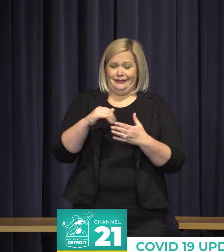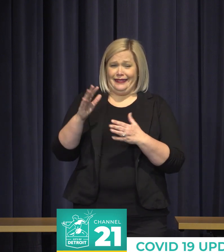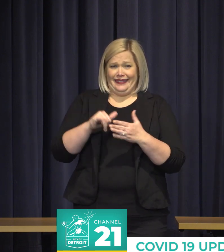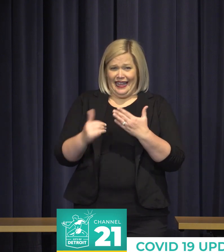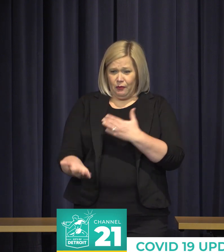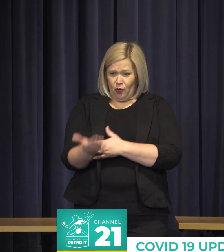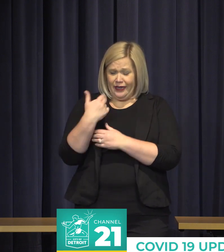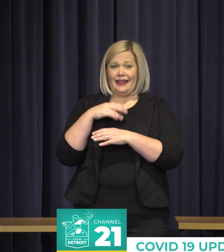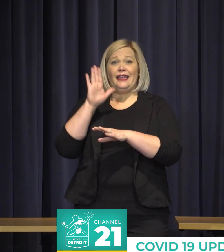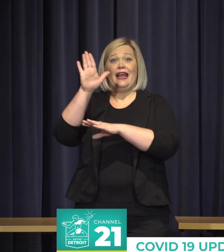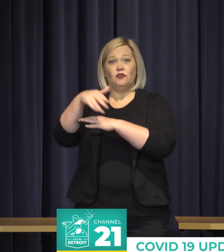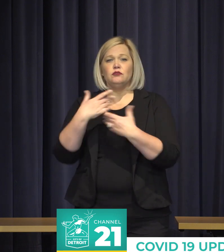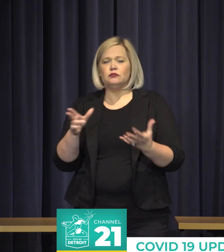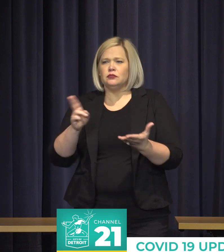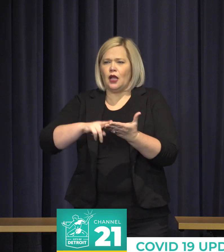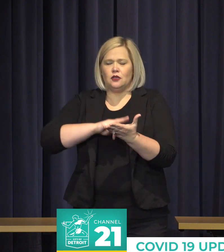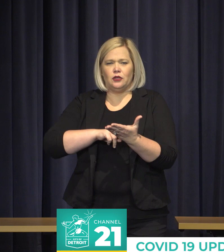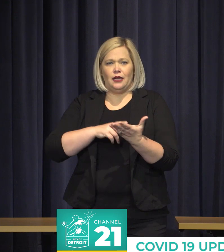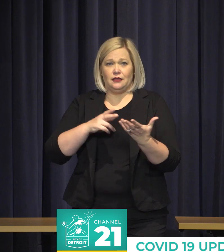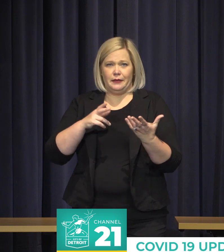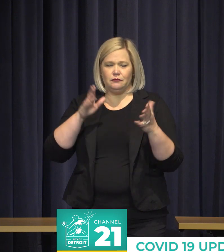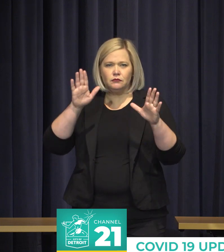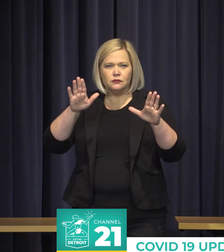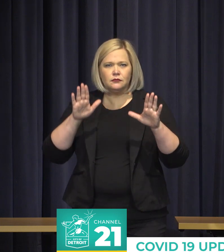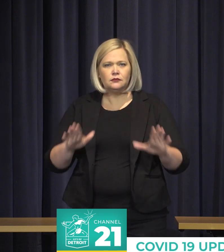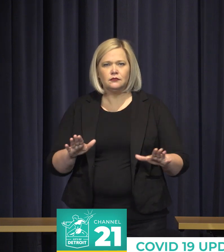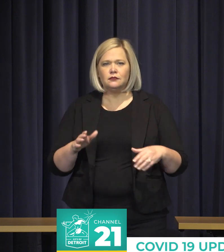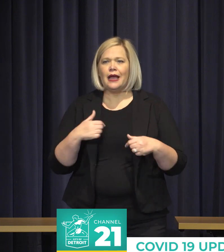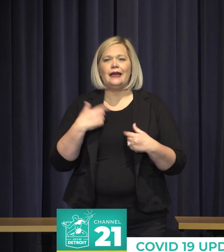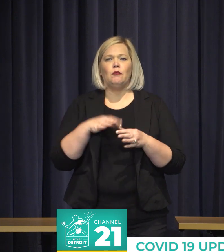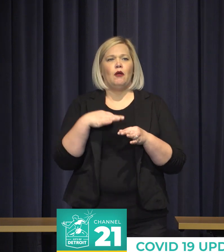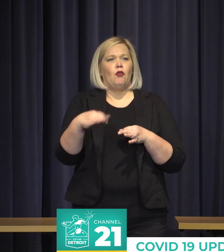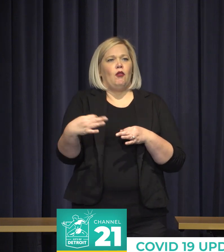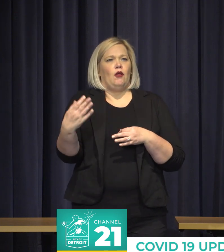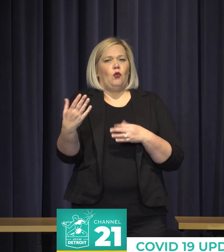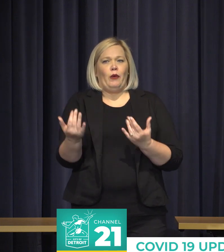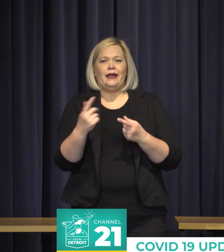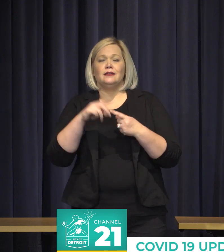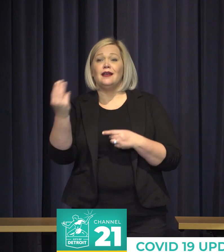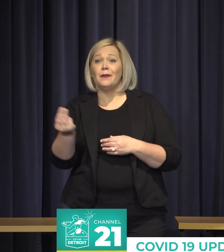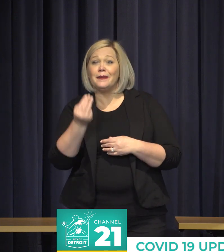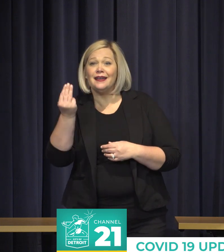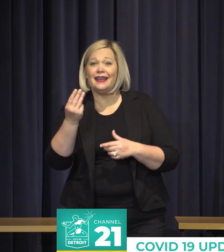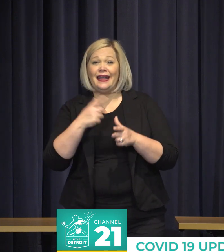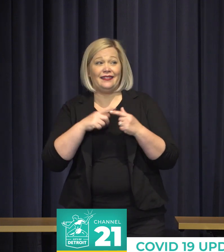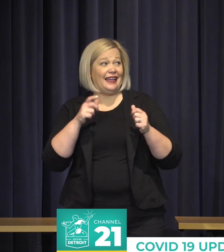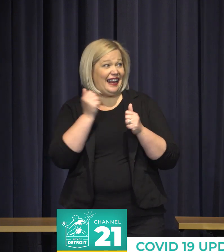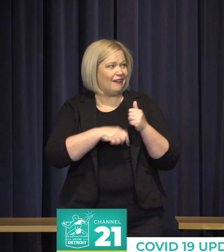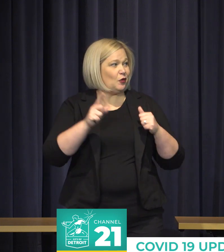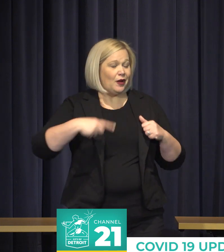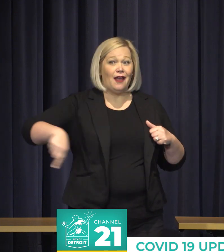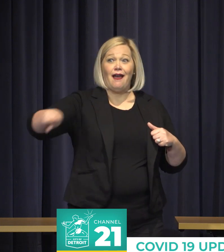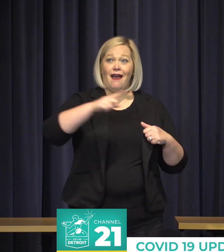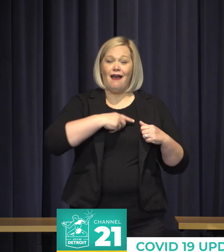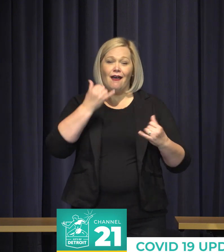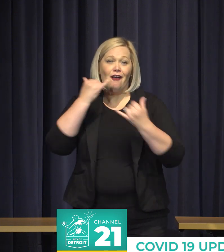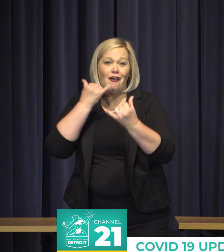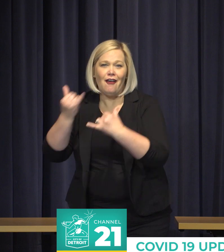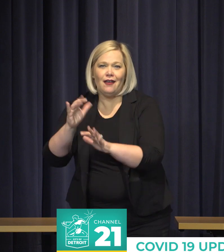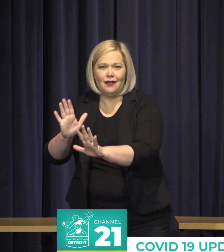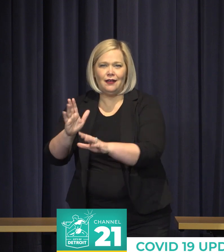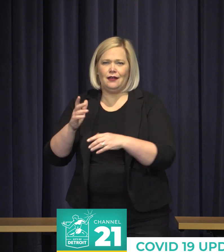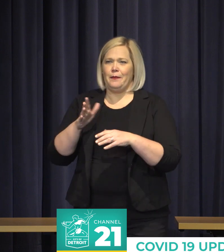of Detroit were great. But I didn't really want to wait around until Monday, till the rest of America was descending on